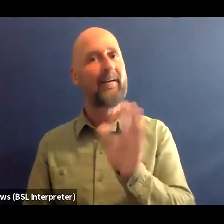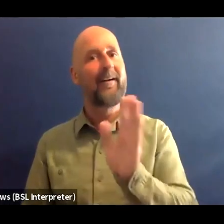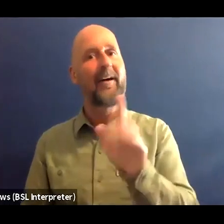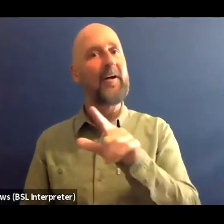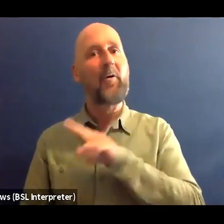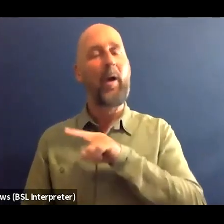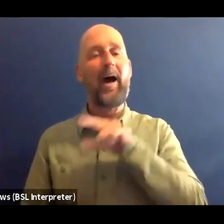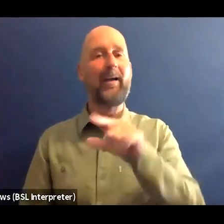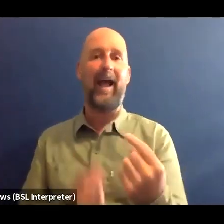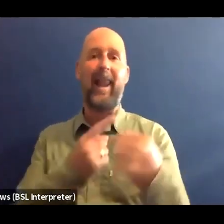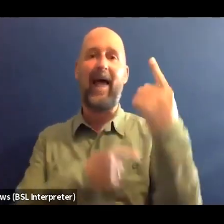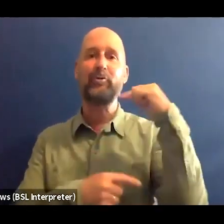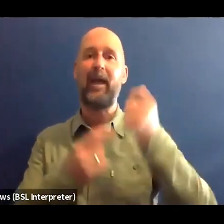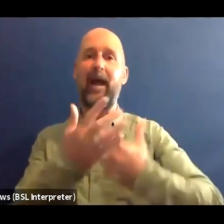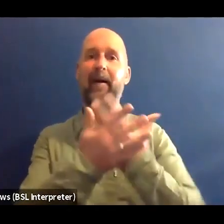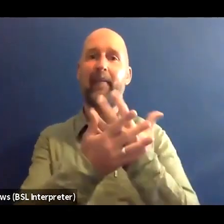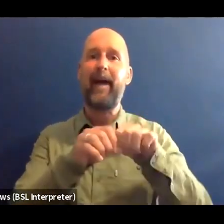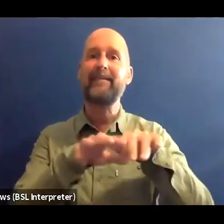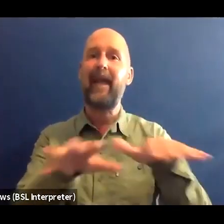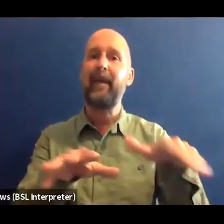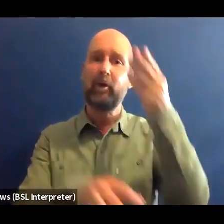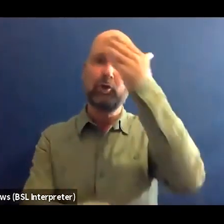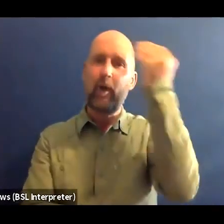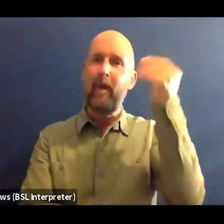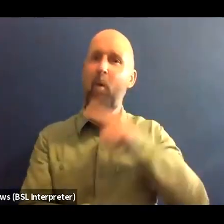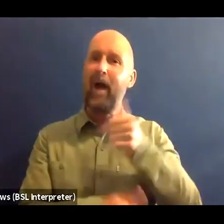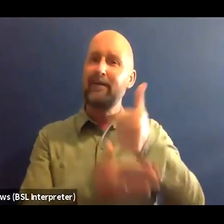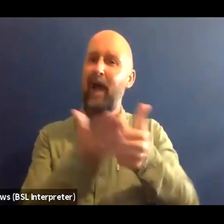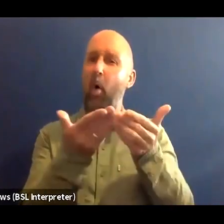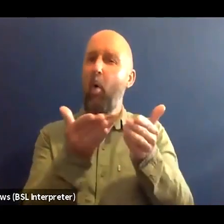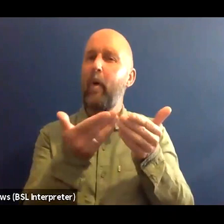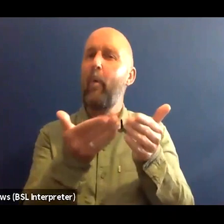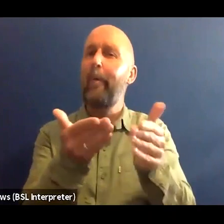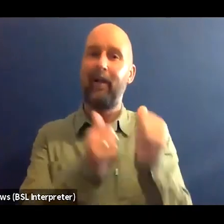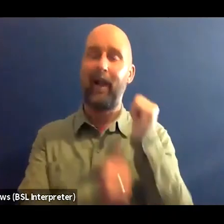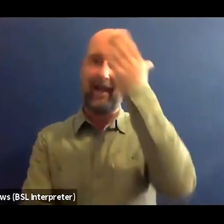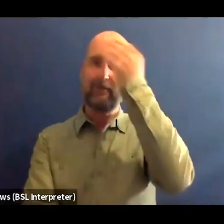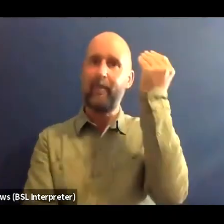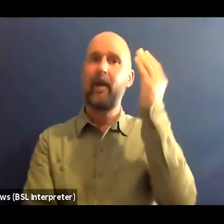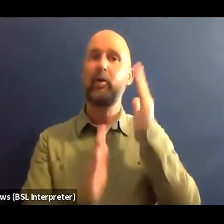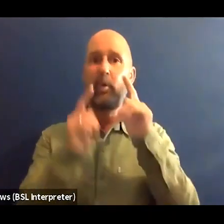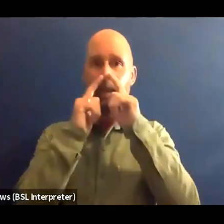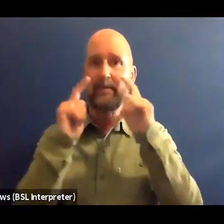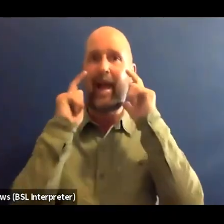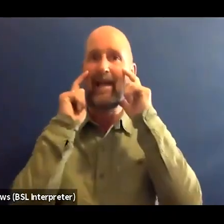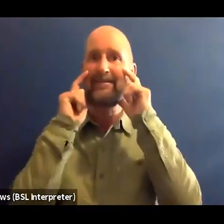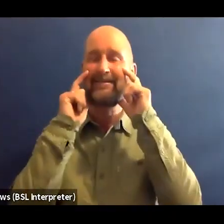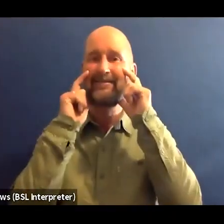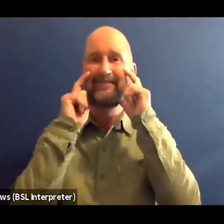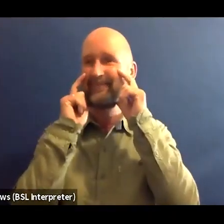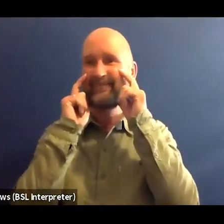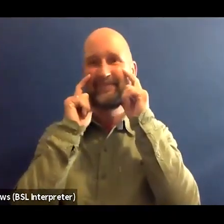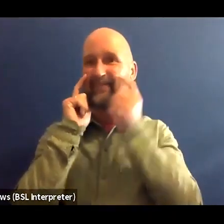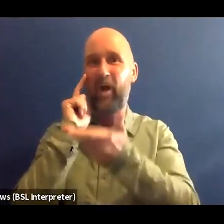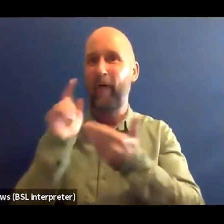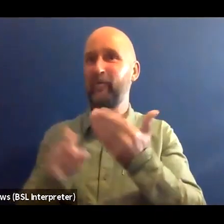the pandemic last year. It was in the summer when things were a bit more opened up, and everyone had to wear masks. And I said, sorry, I